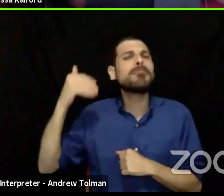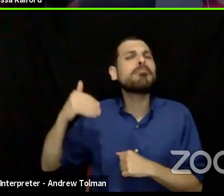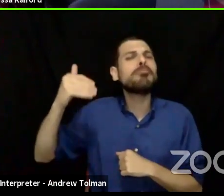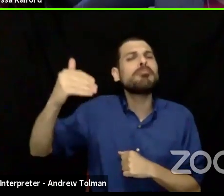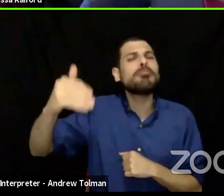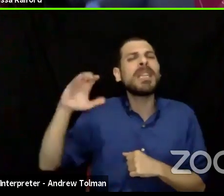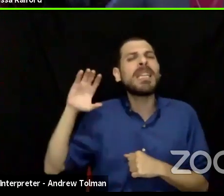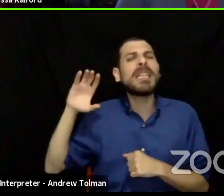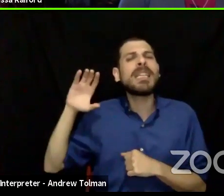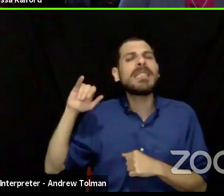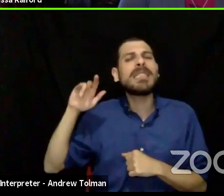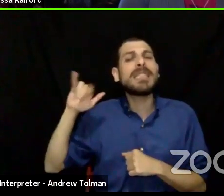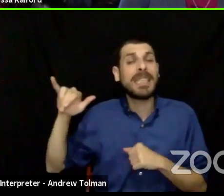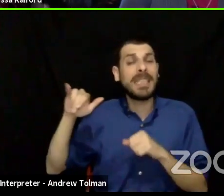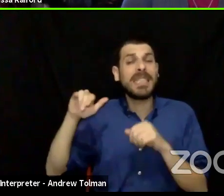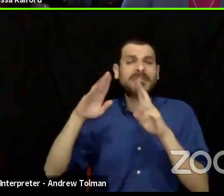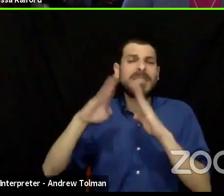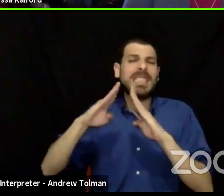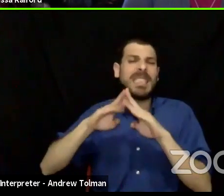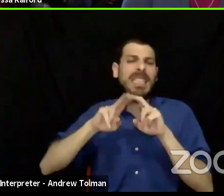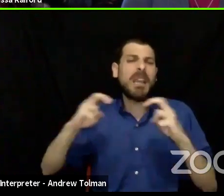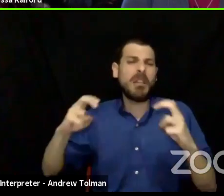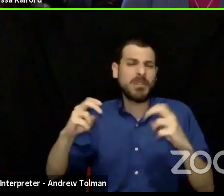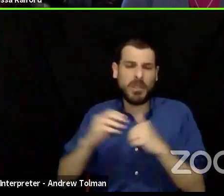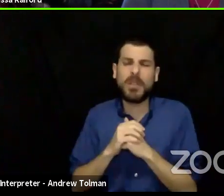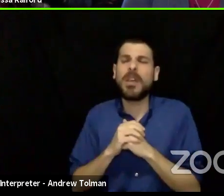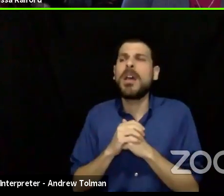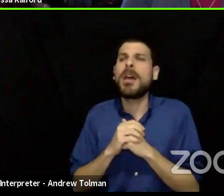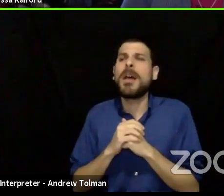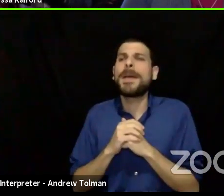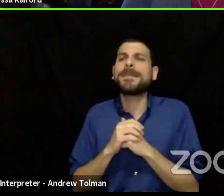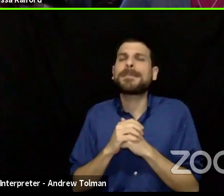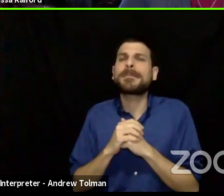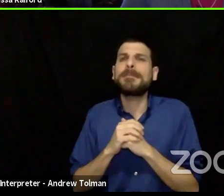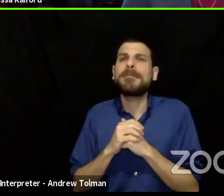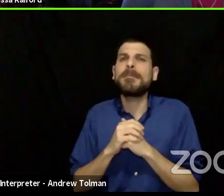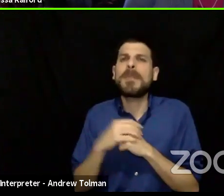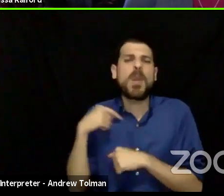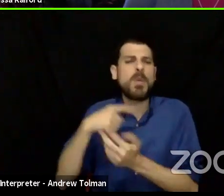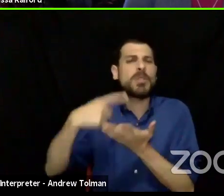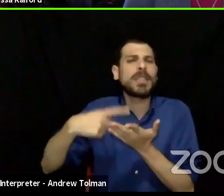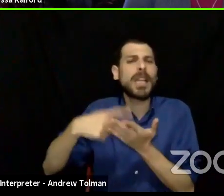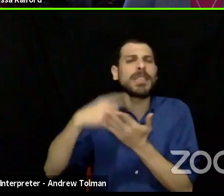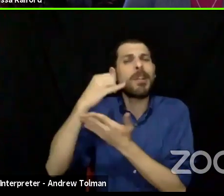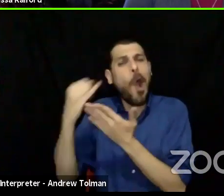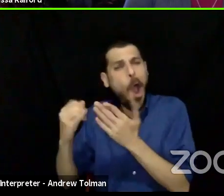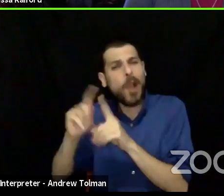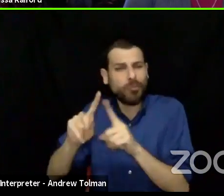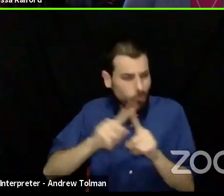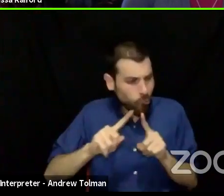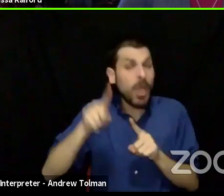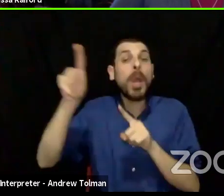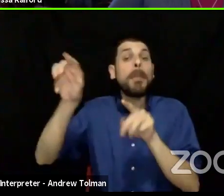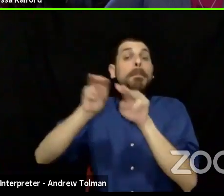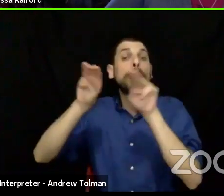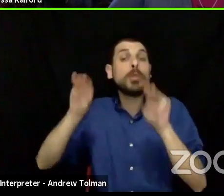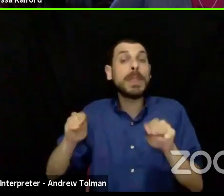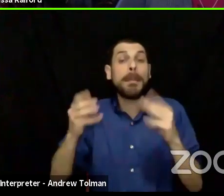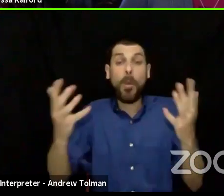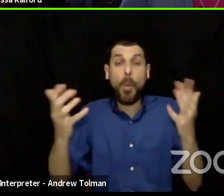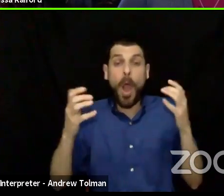where the Portland Art Museum was talking about building a pavilion in their area so that it would be more open to the community in